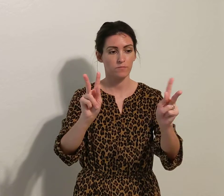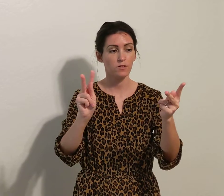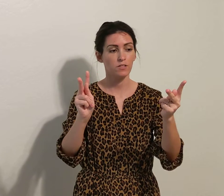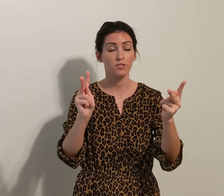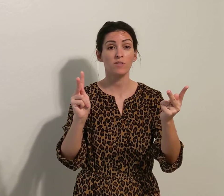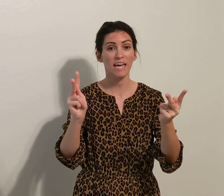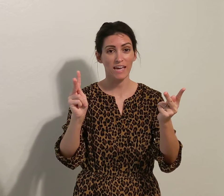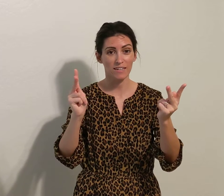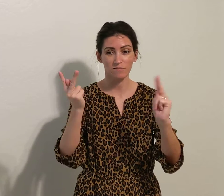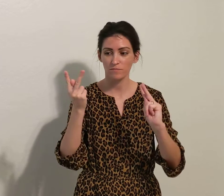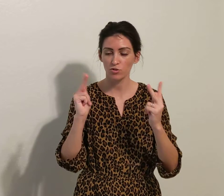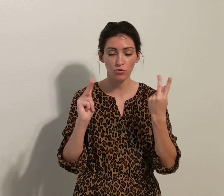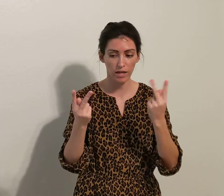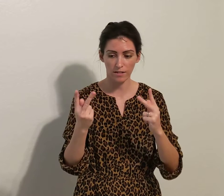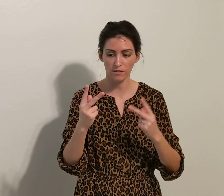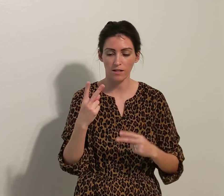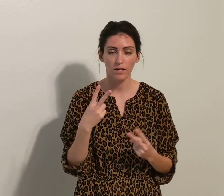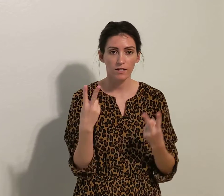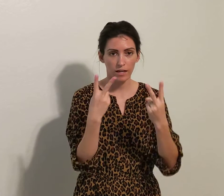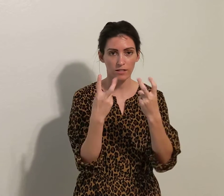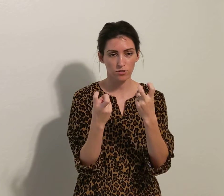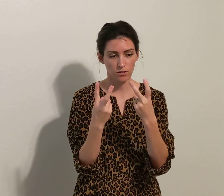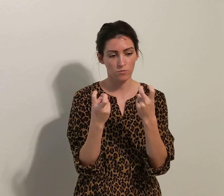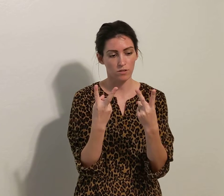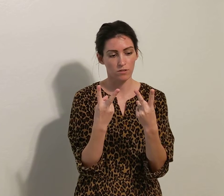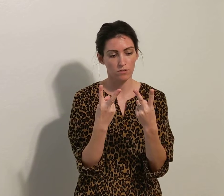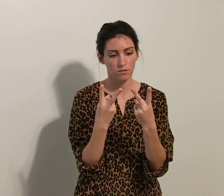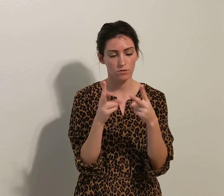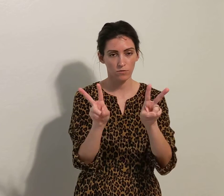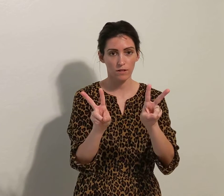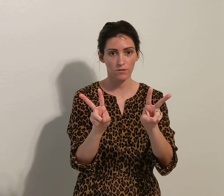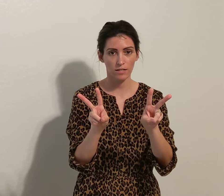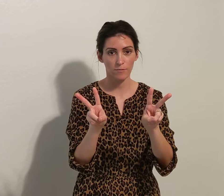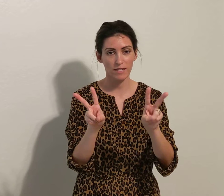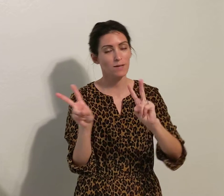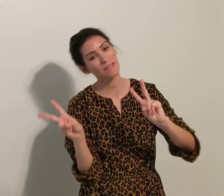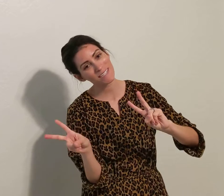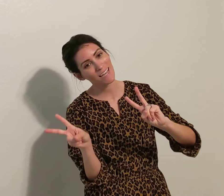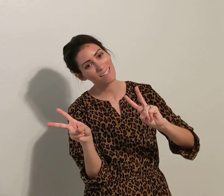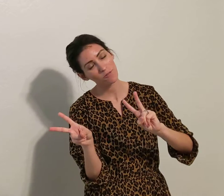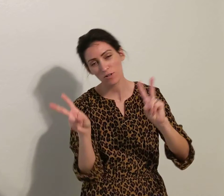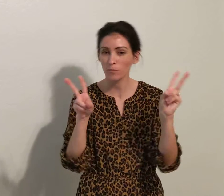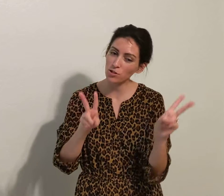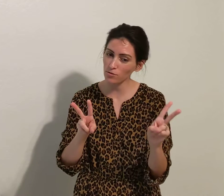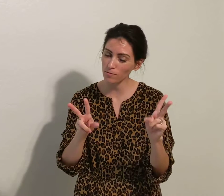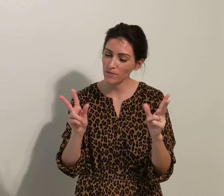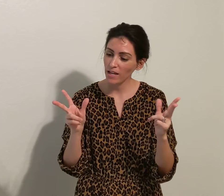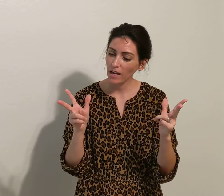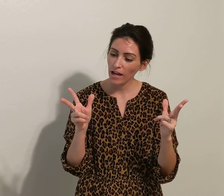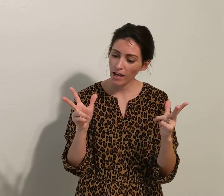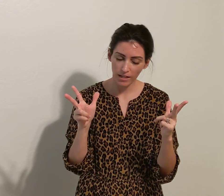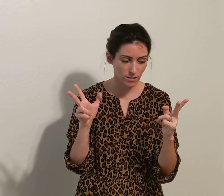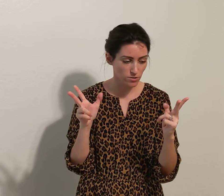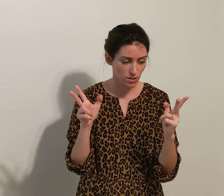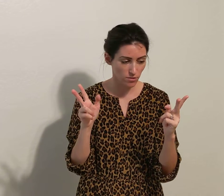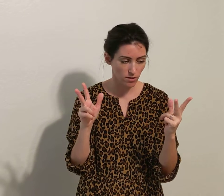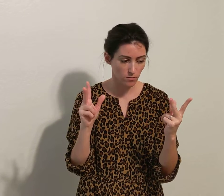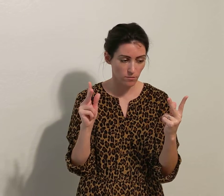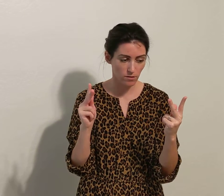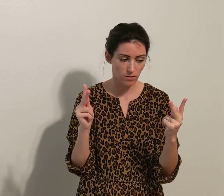You're going to do a K, 2 Ks. K starts with 2 fingers like you're making a peace sign or number 2, and then you take your thumb